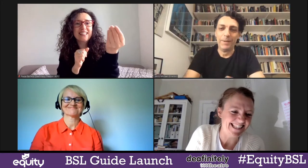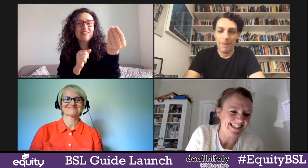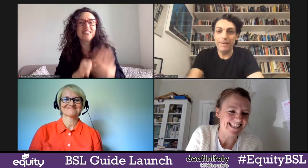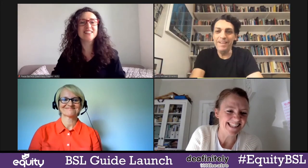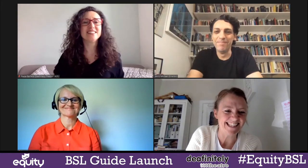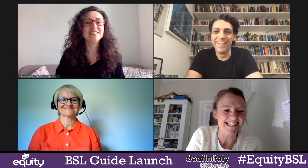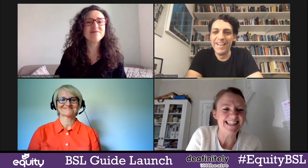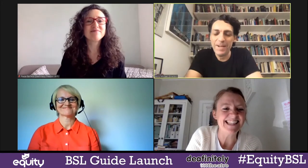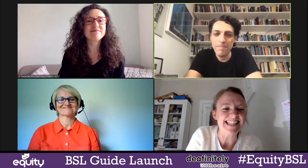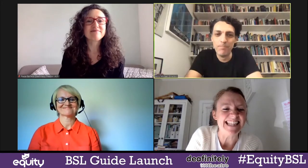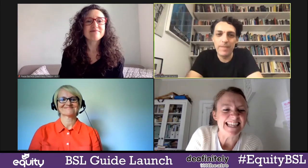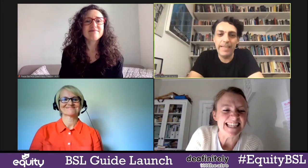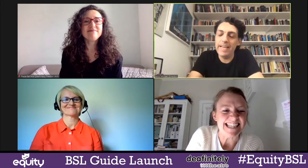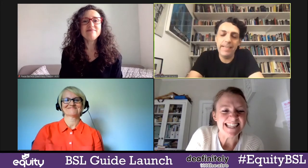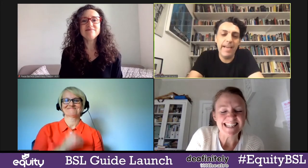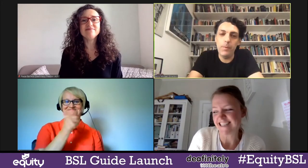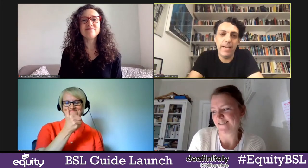Okay. We had